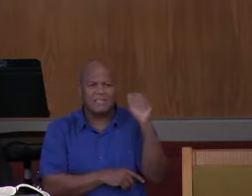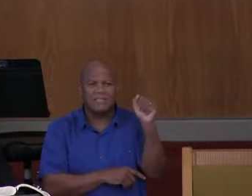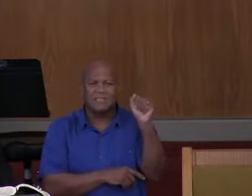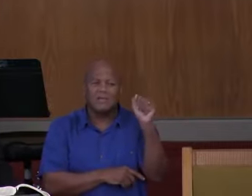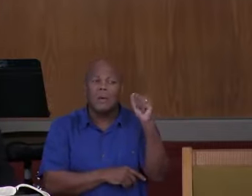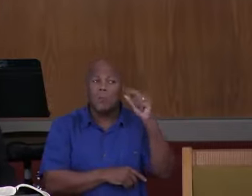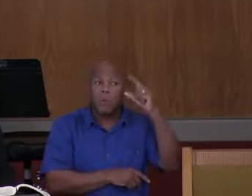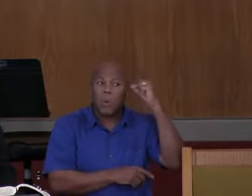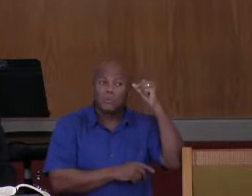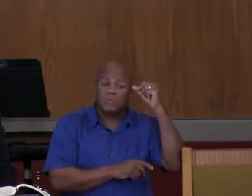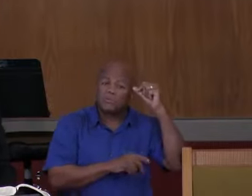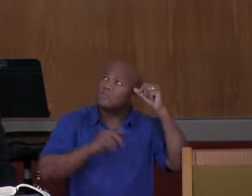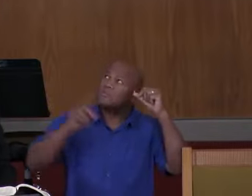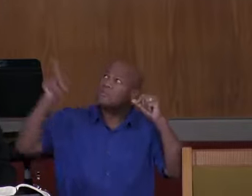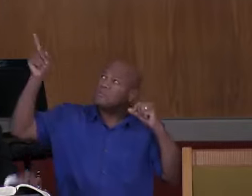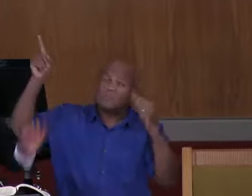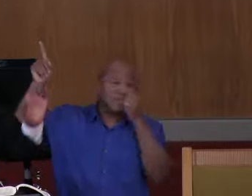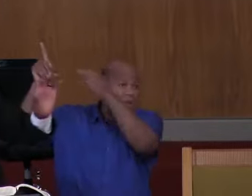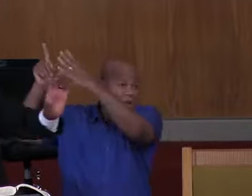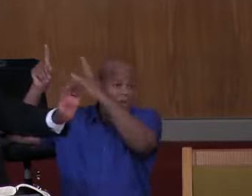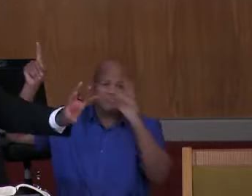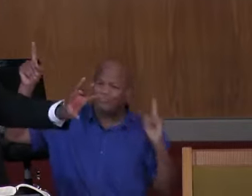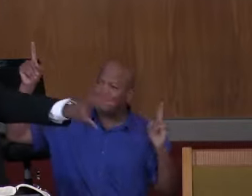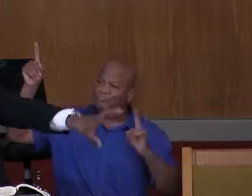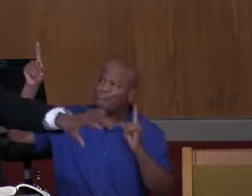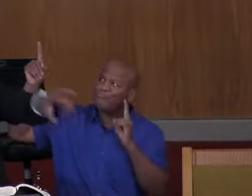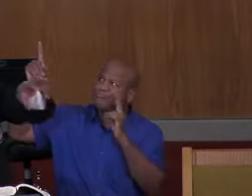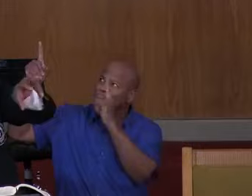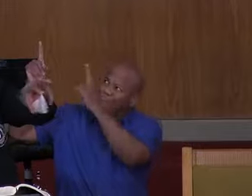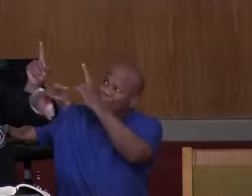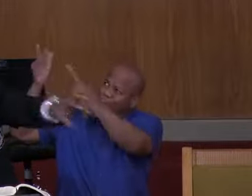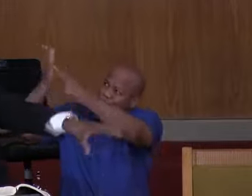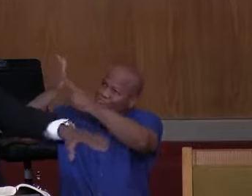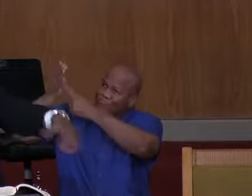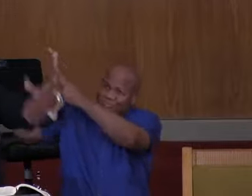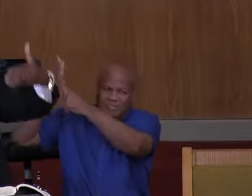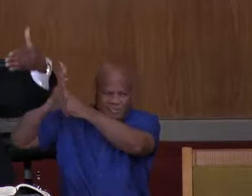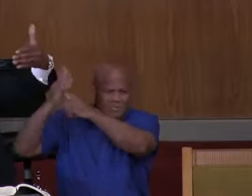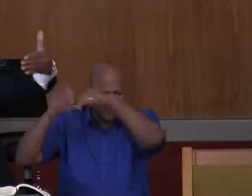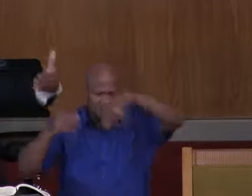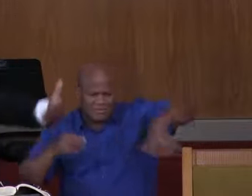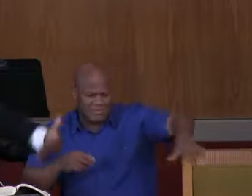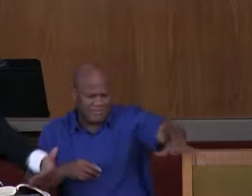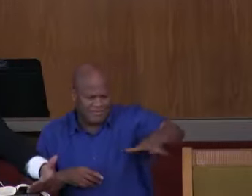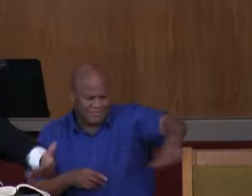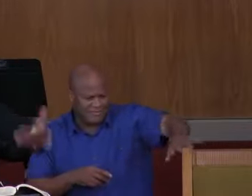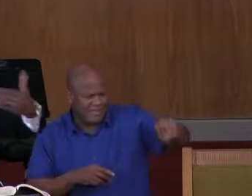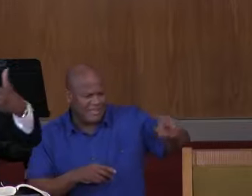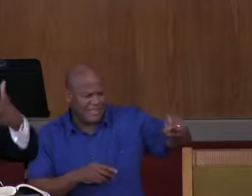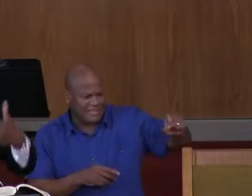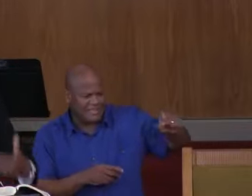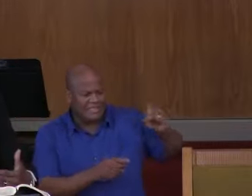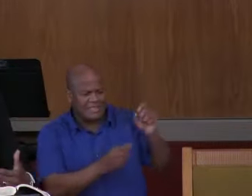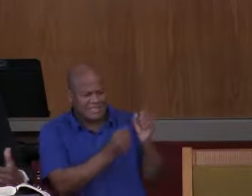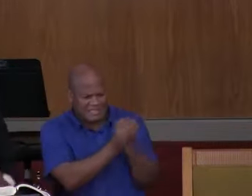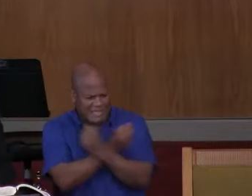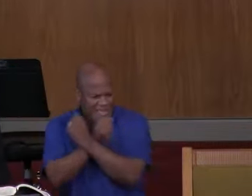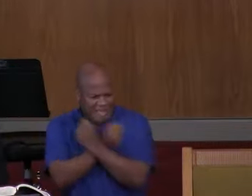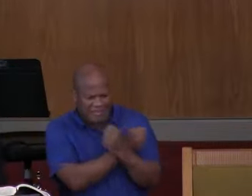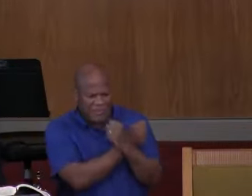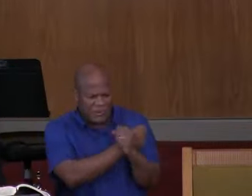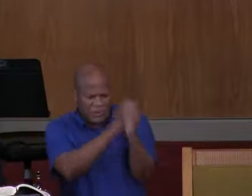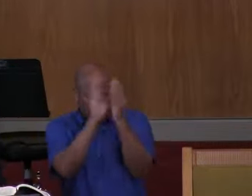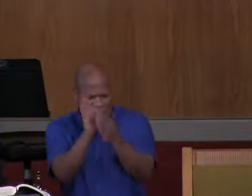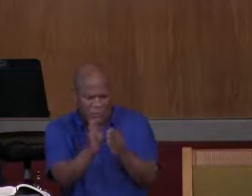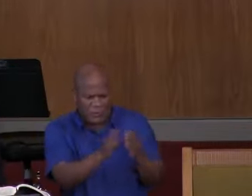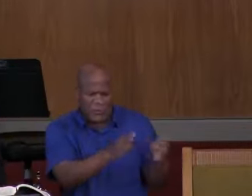God, comes back with 10 commandments, where these wandering ex-slaves receive structure and order from